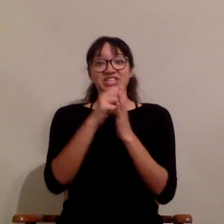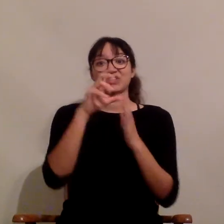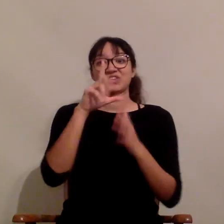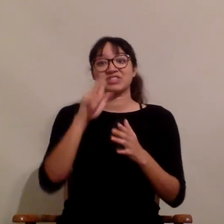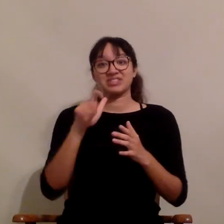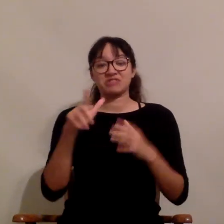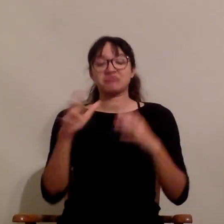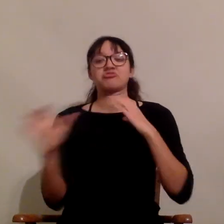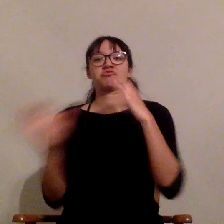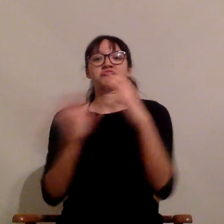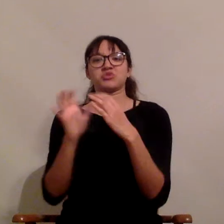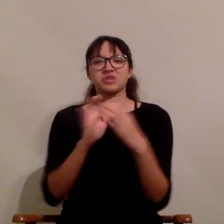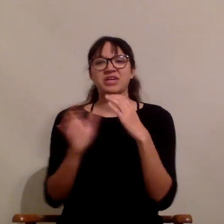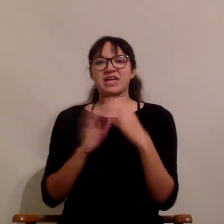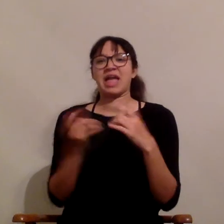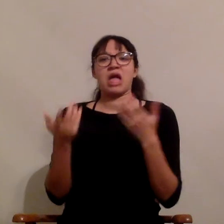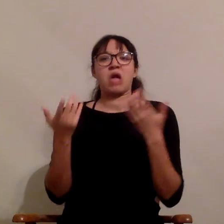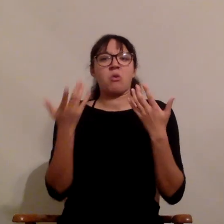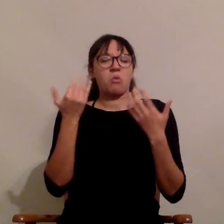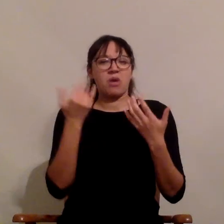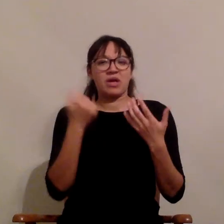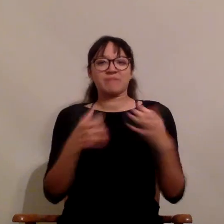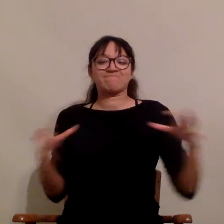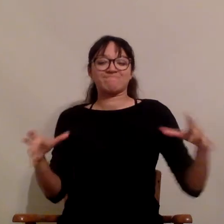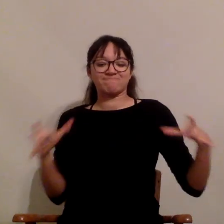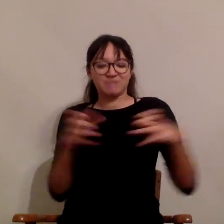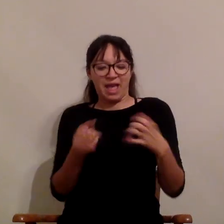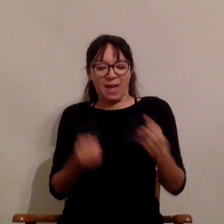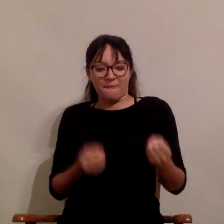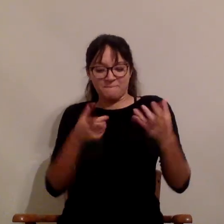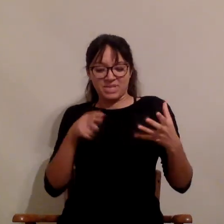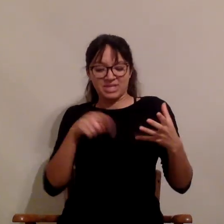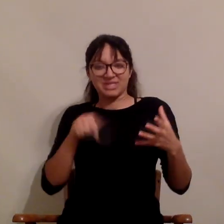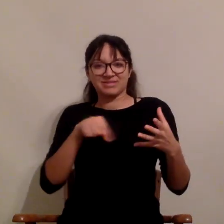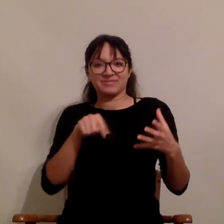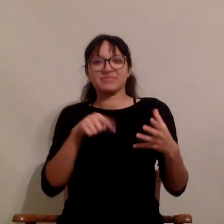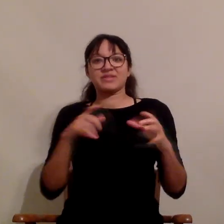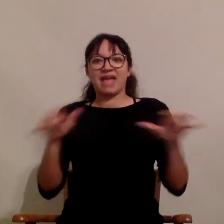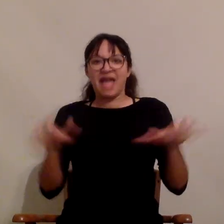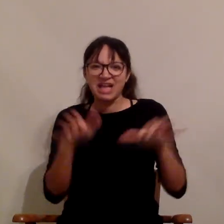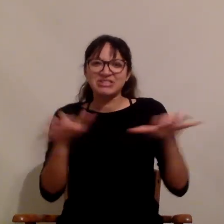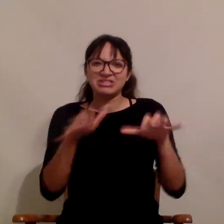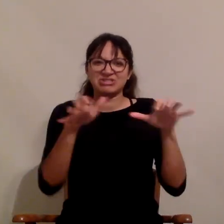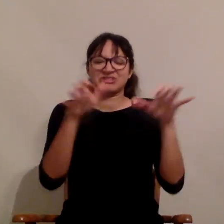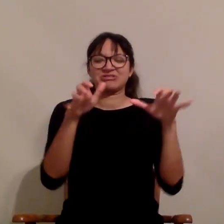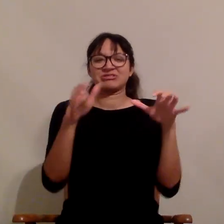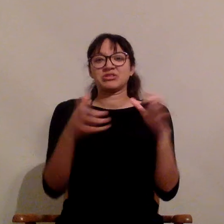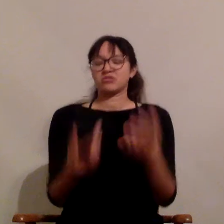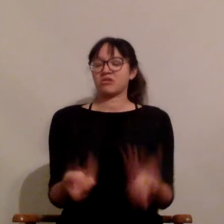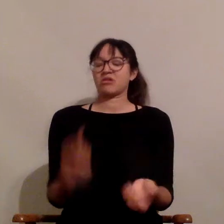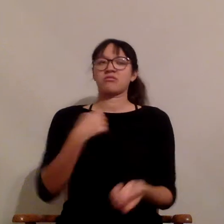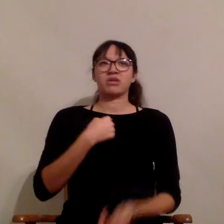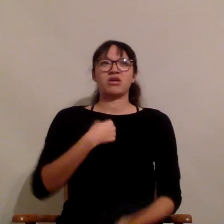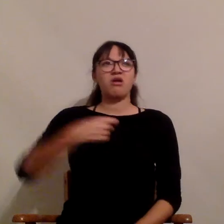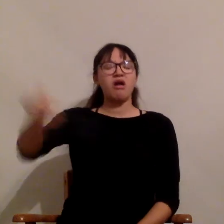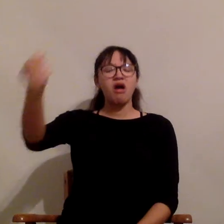and perform a specific action. It was at this moment that a light bulb went off in my head, and I thought,